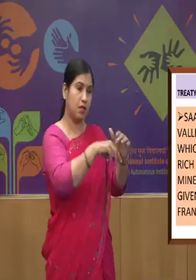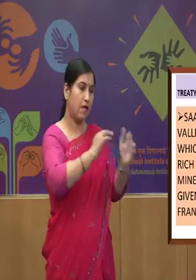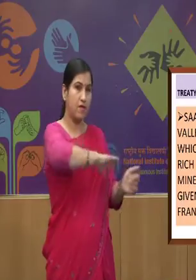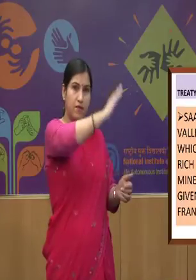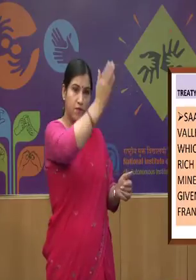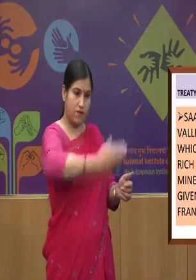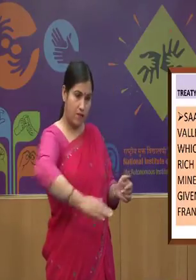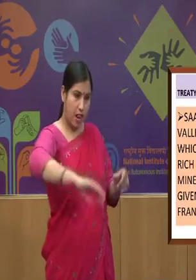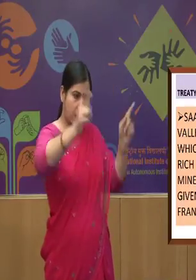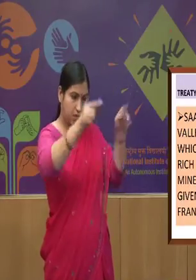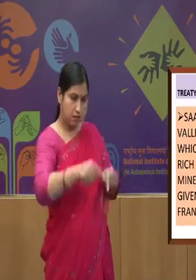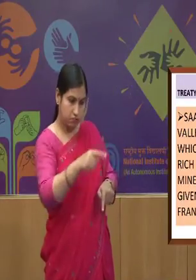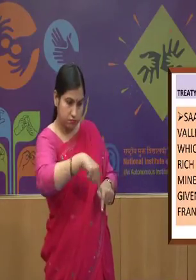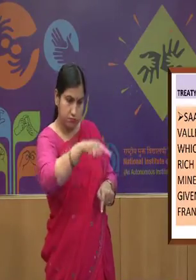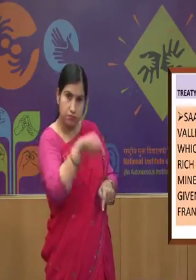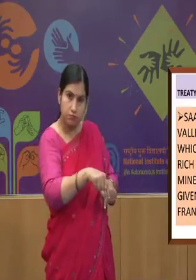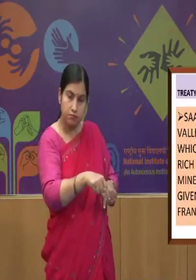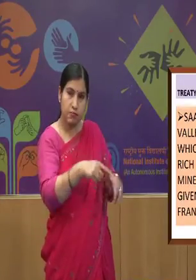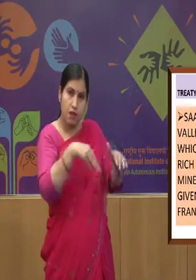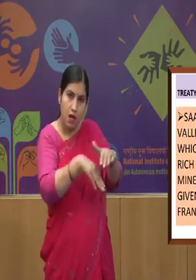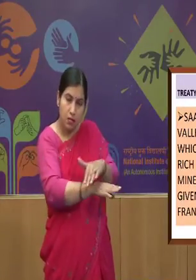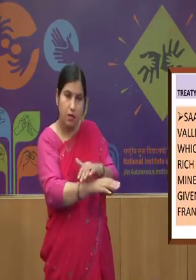that had huge coal mines,